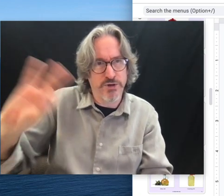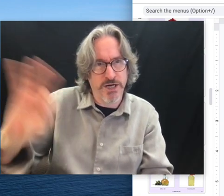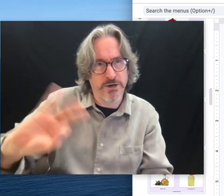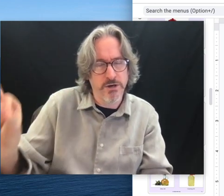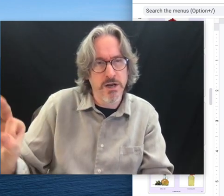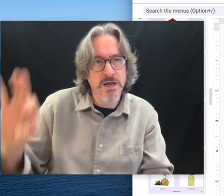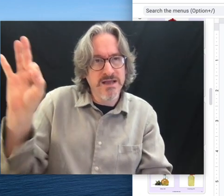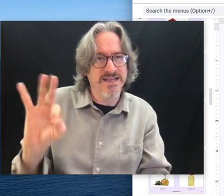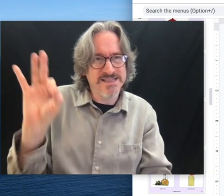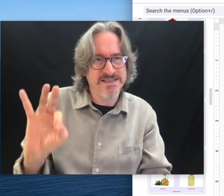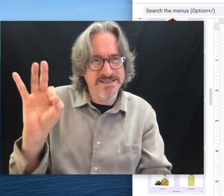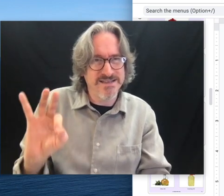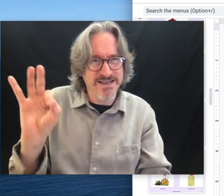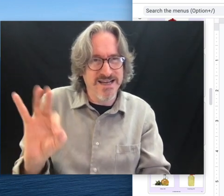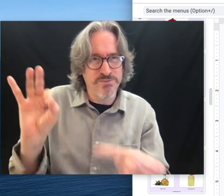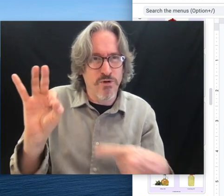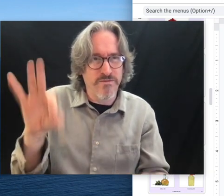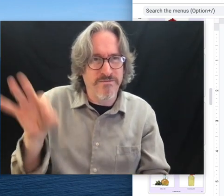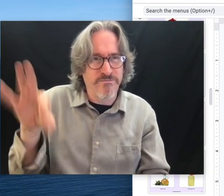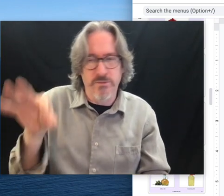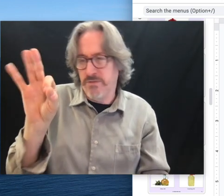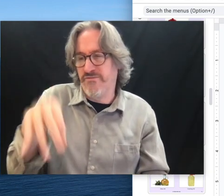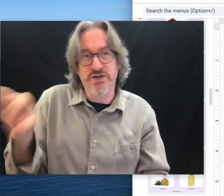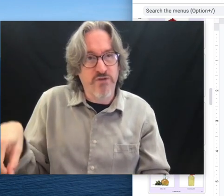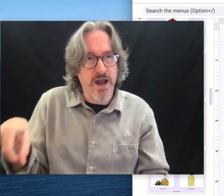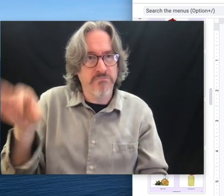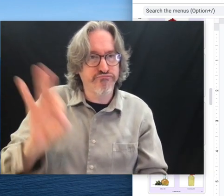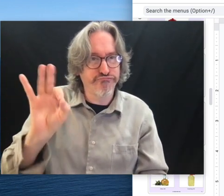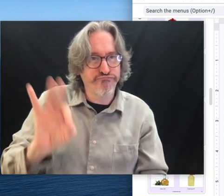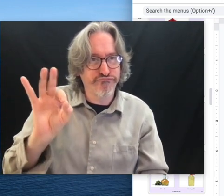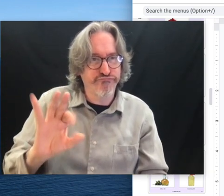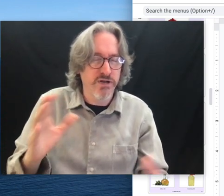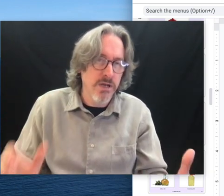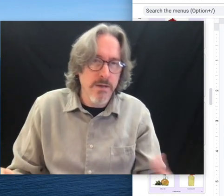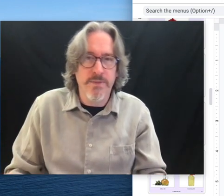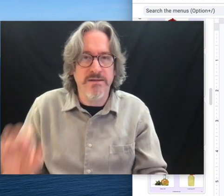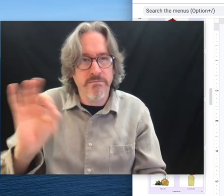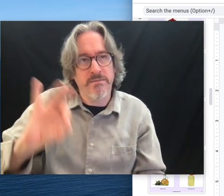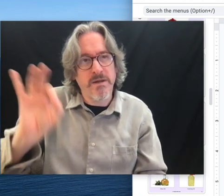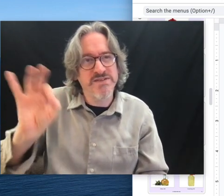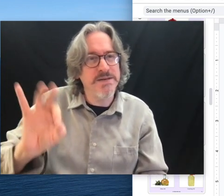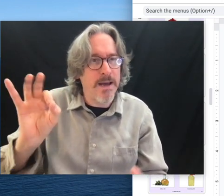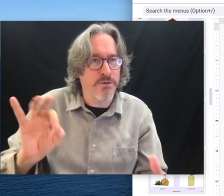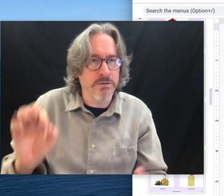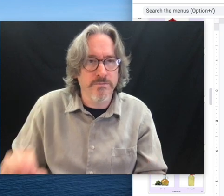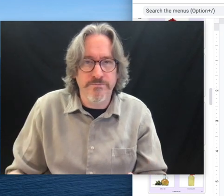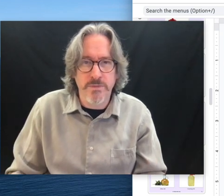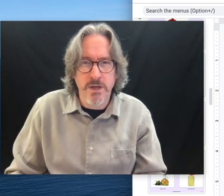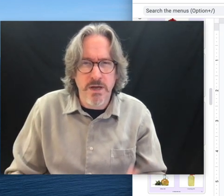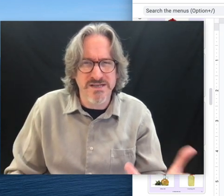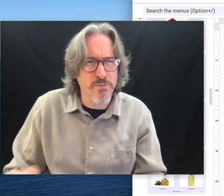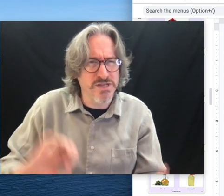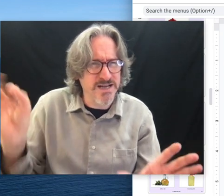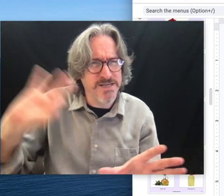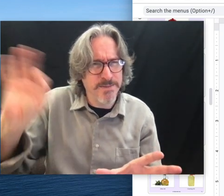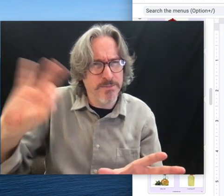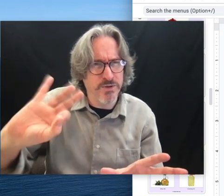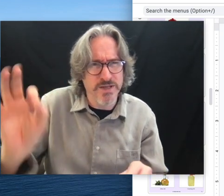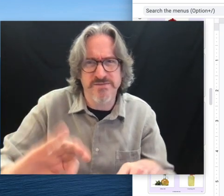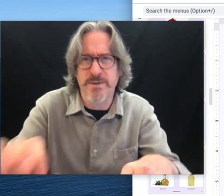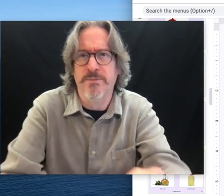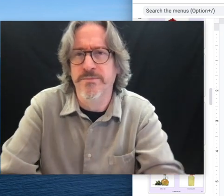got the pepper shaker. This is more like French fry, but I've seen pepper. It's just most of the time I